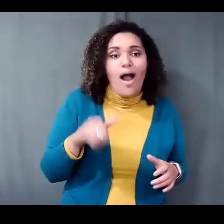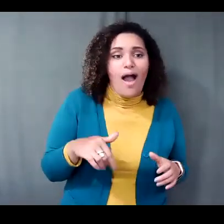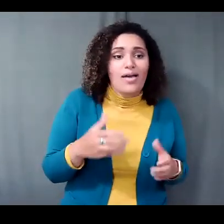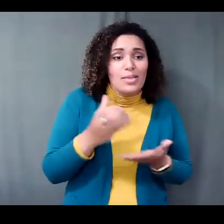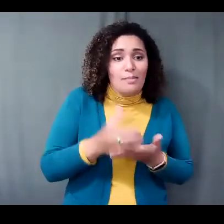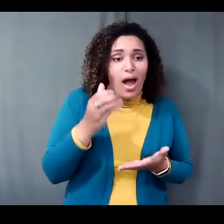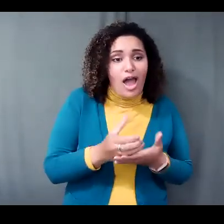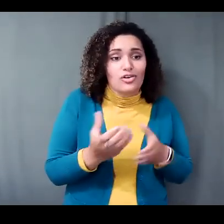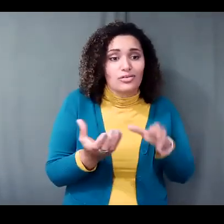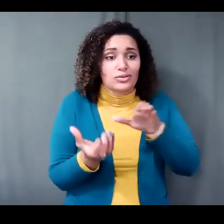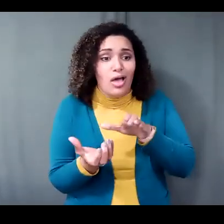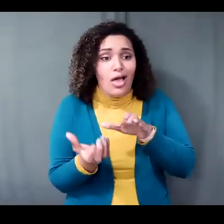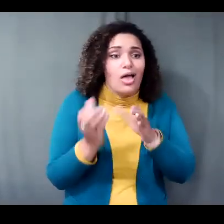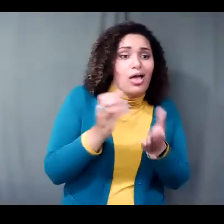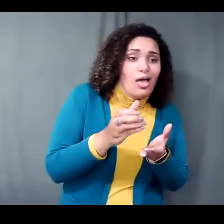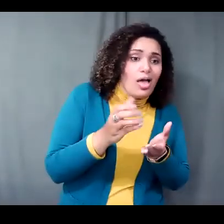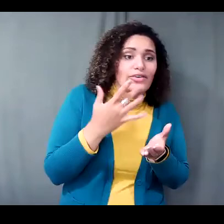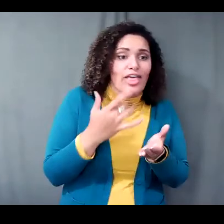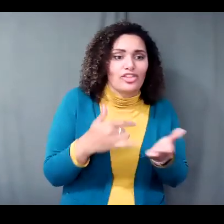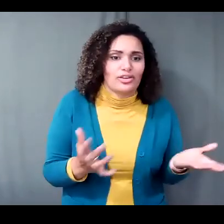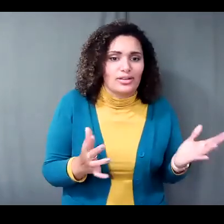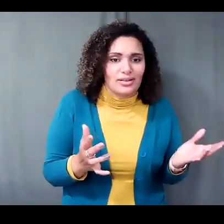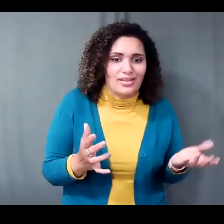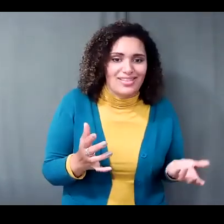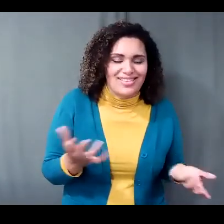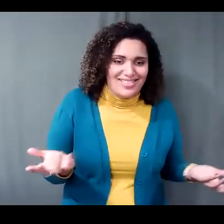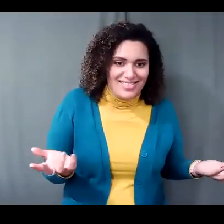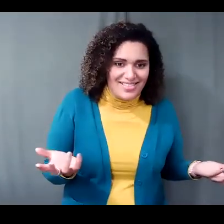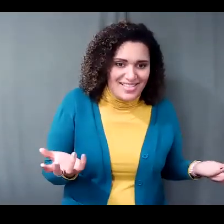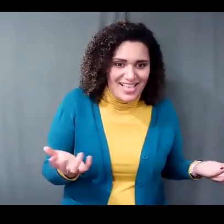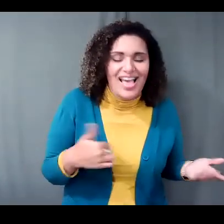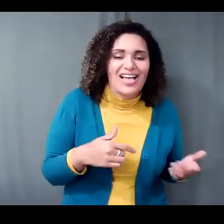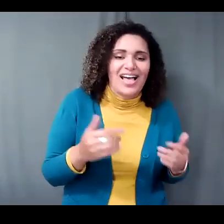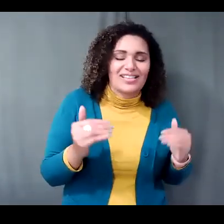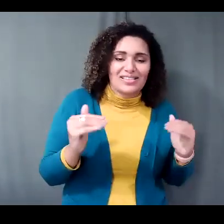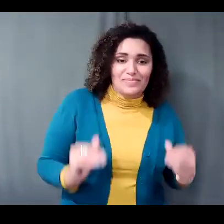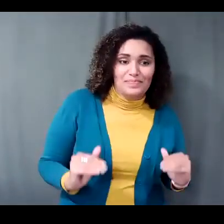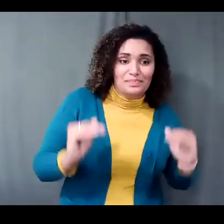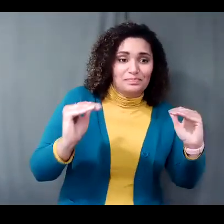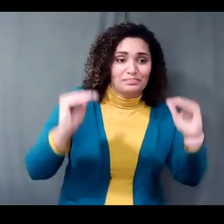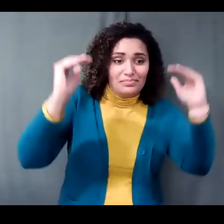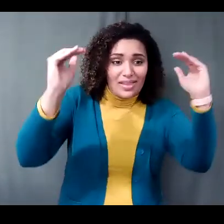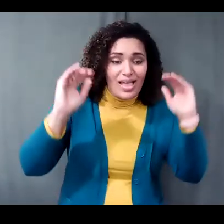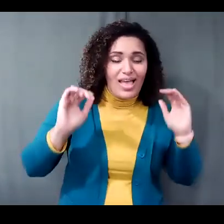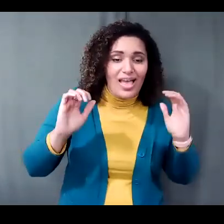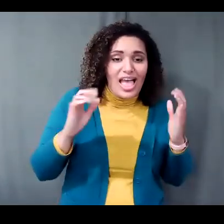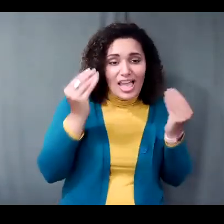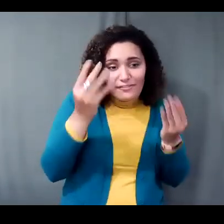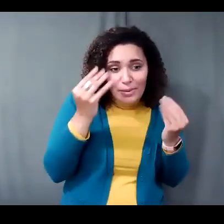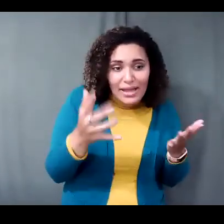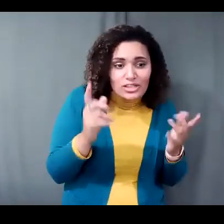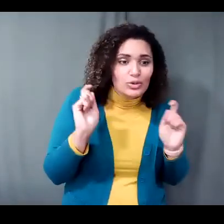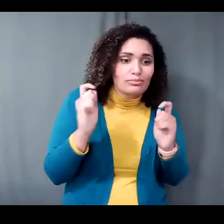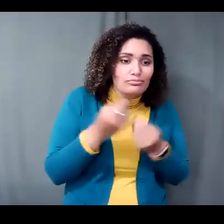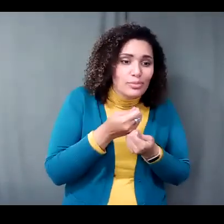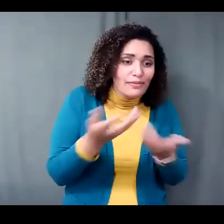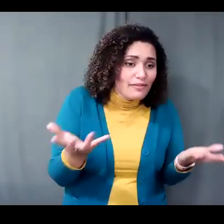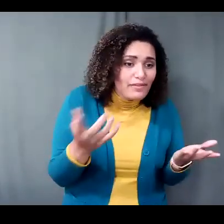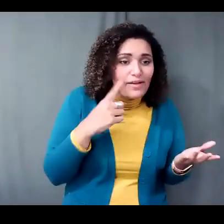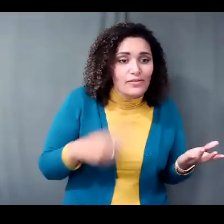virtual tastings again as we get into winter time. We're thinking if you have a group of people you often get together with for a